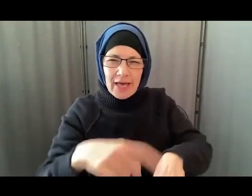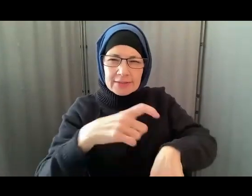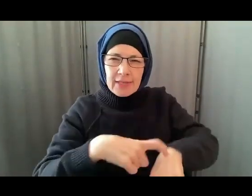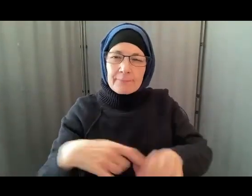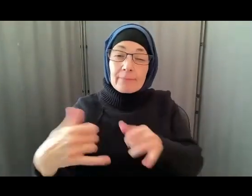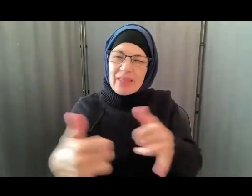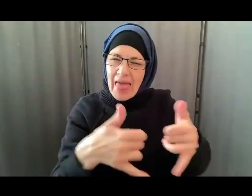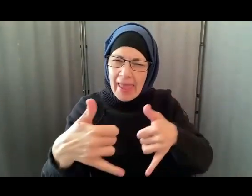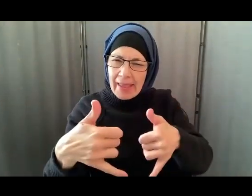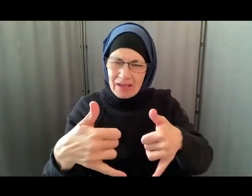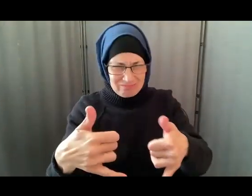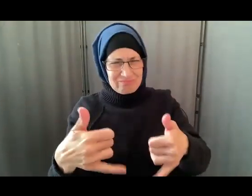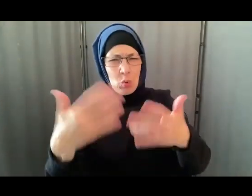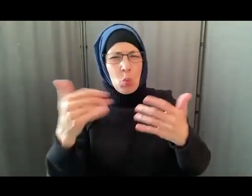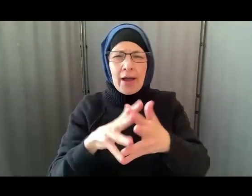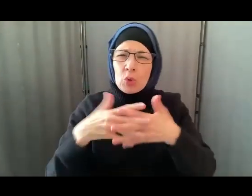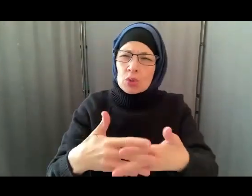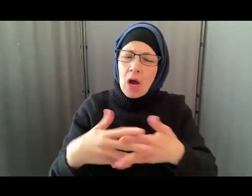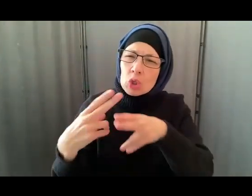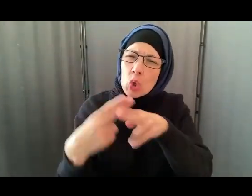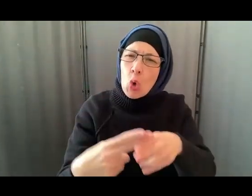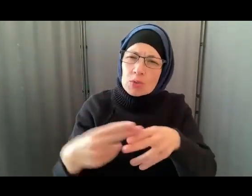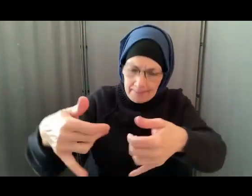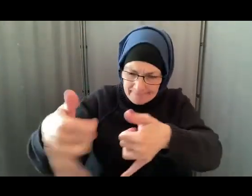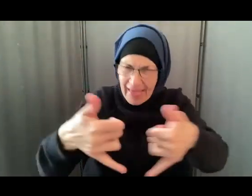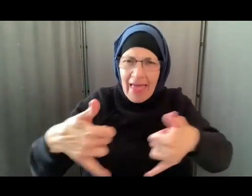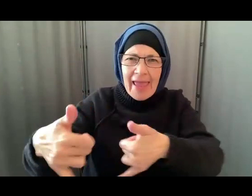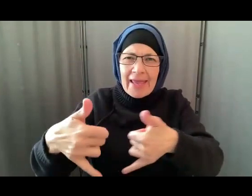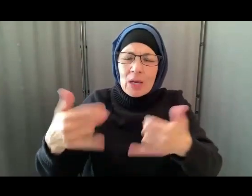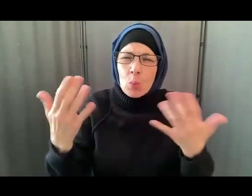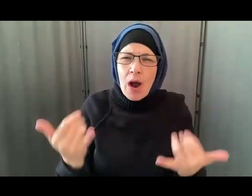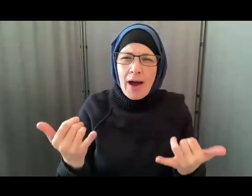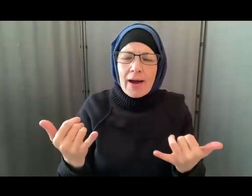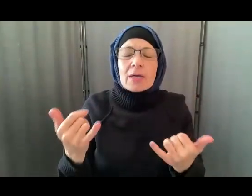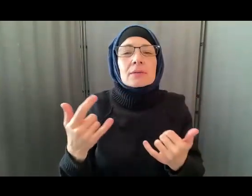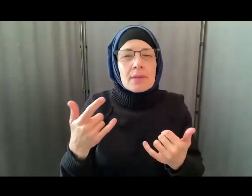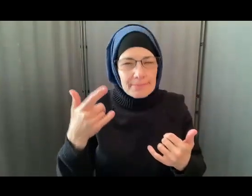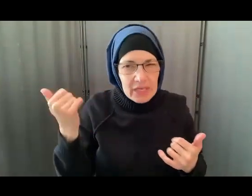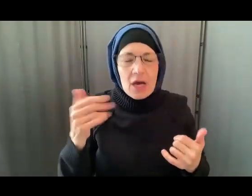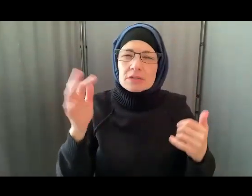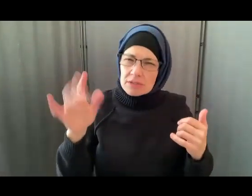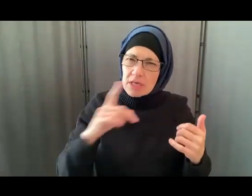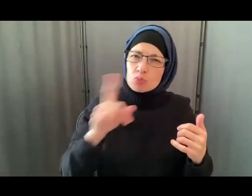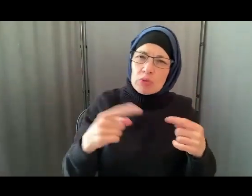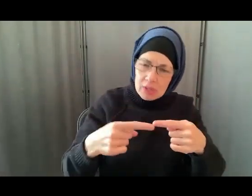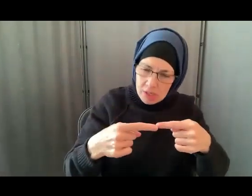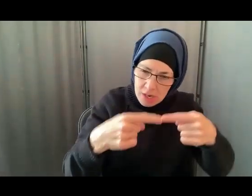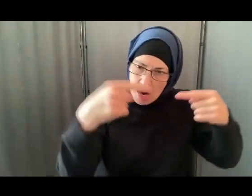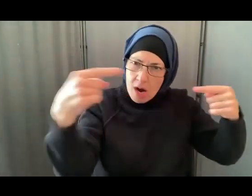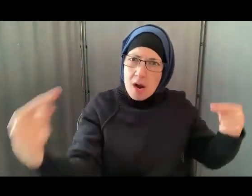Why would the Quran call it play? It is in contrast to the